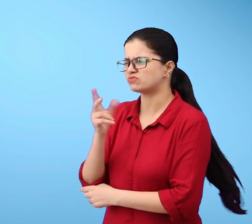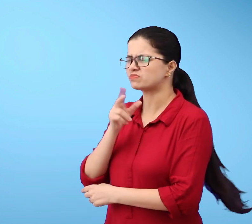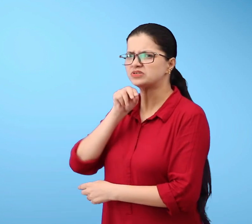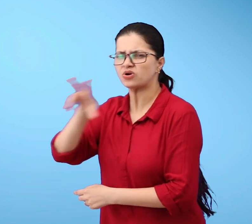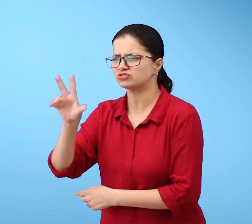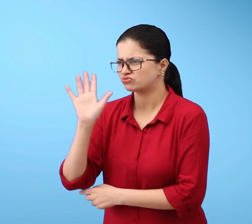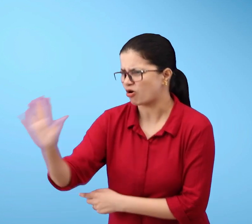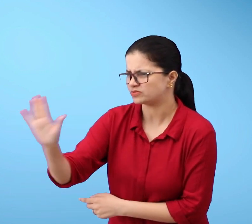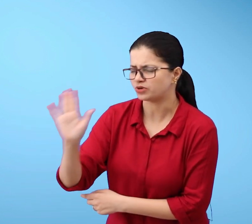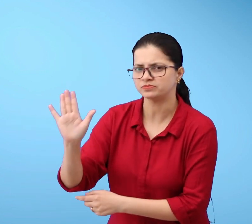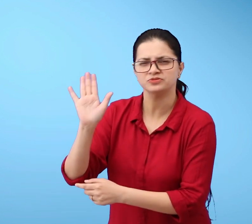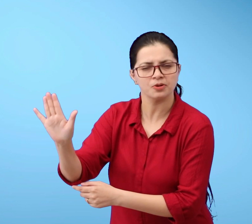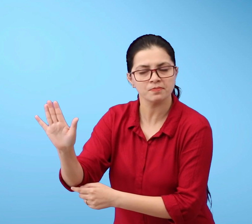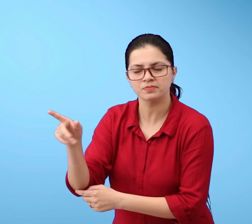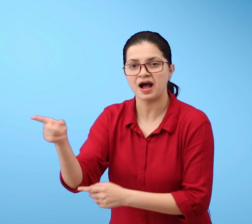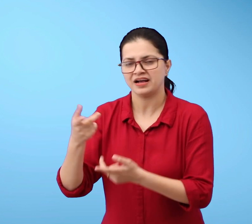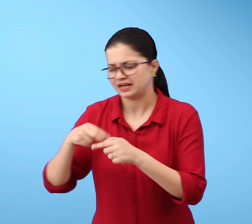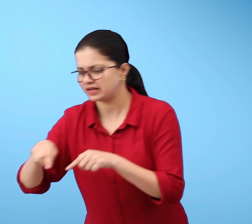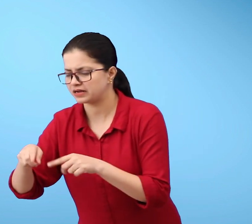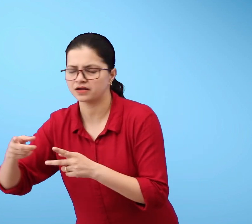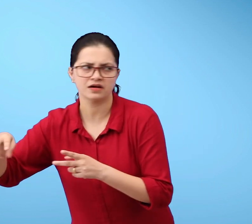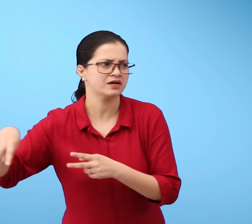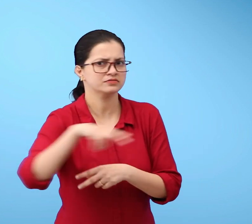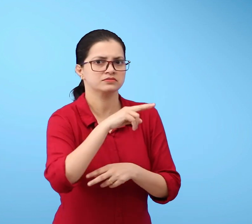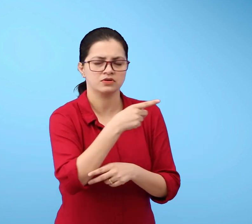Buddha gently stopped her and added,